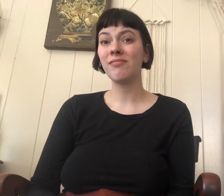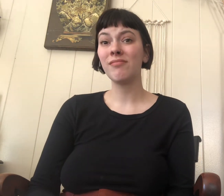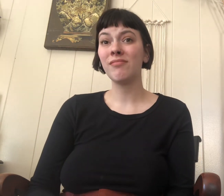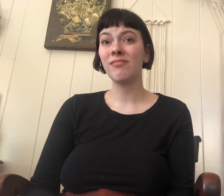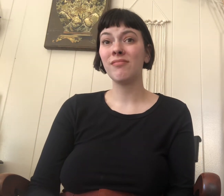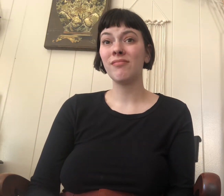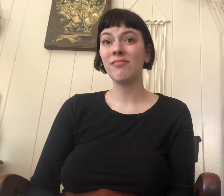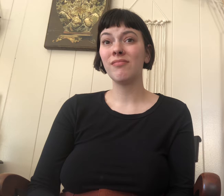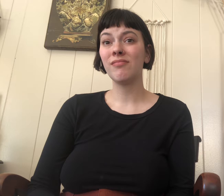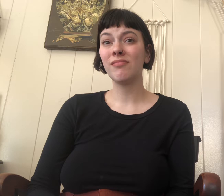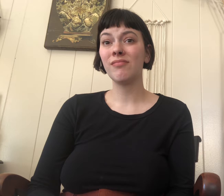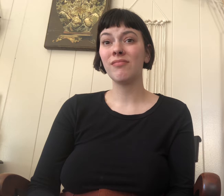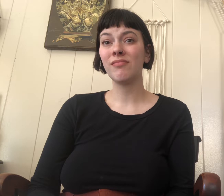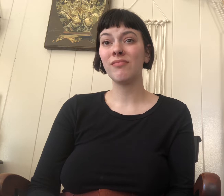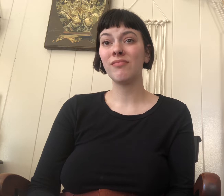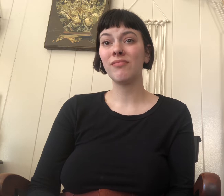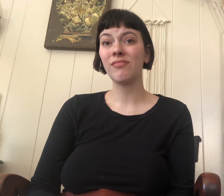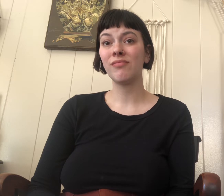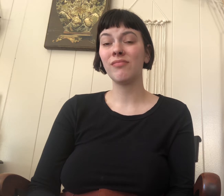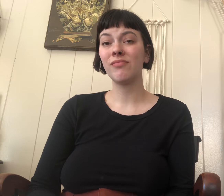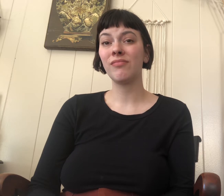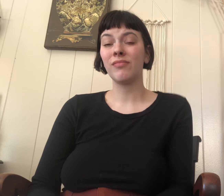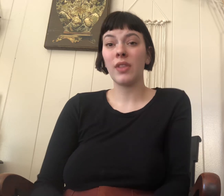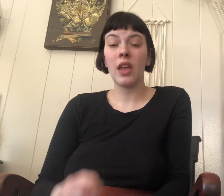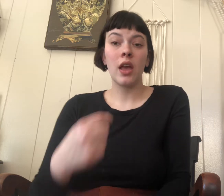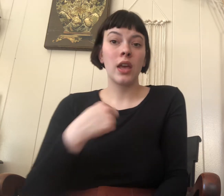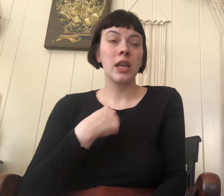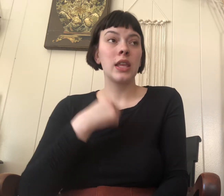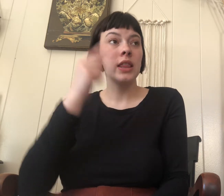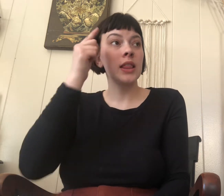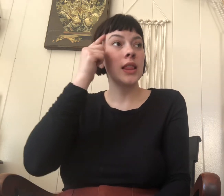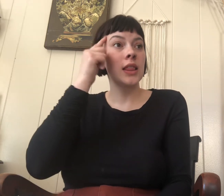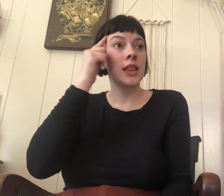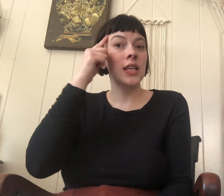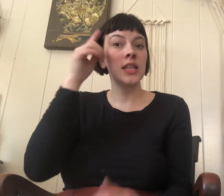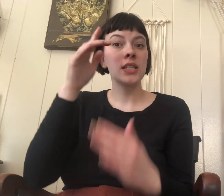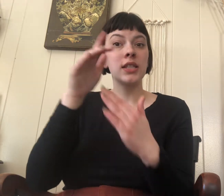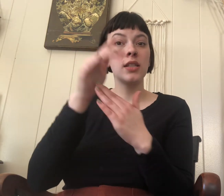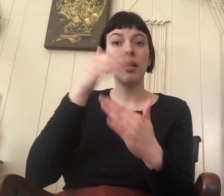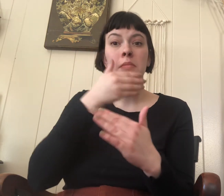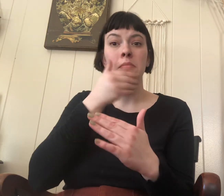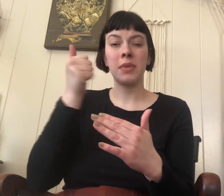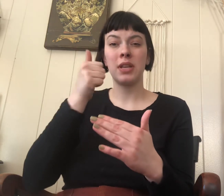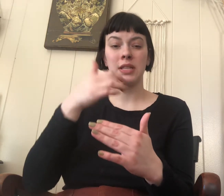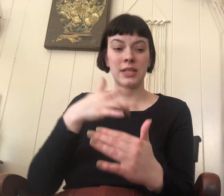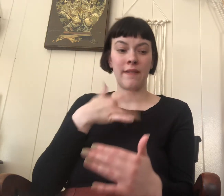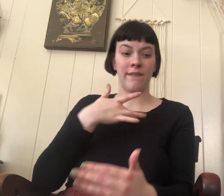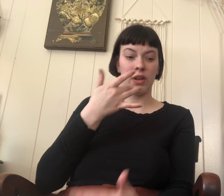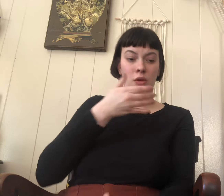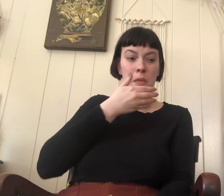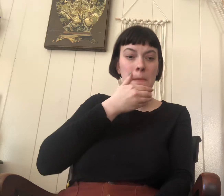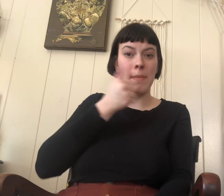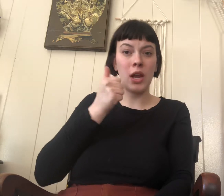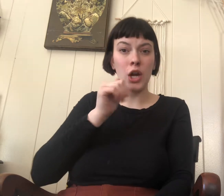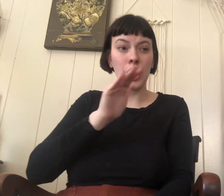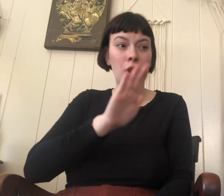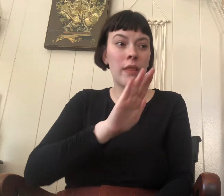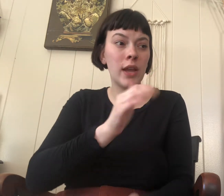I find one of the best ways for a person to feel more confident and less anxious about their treatment is to really have some good